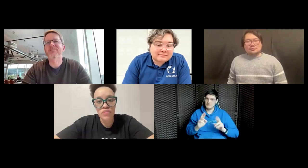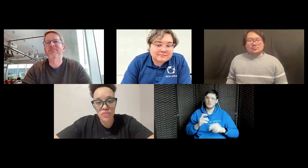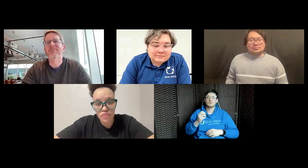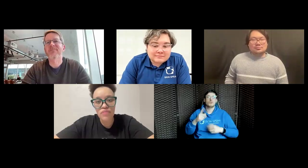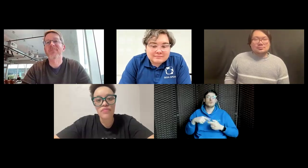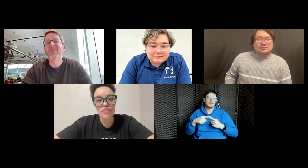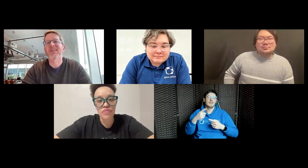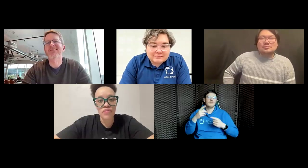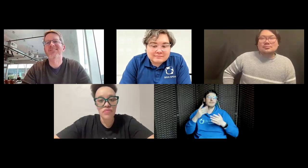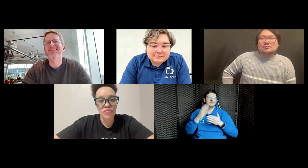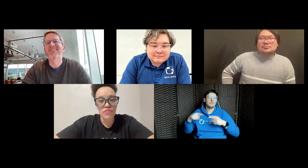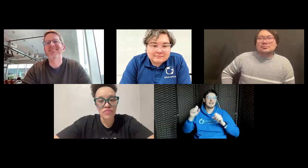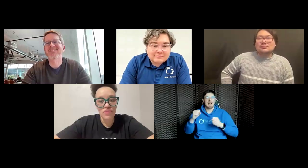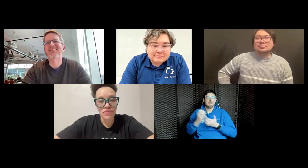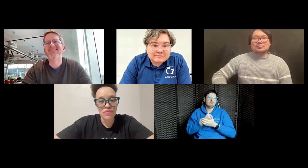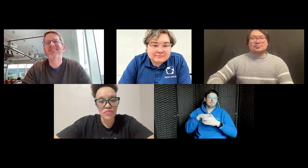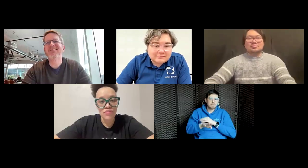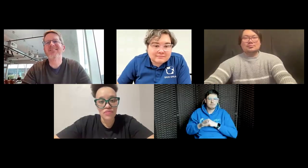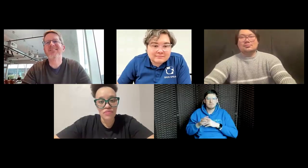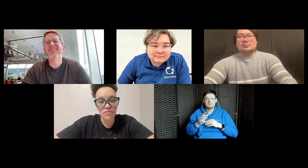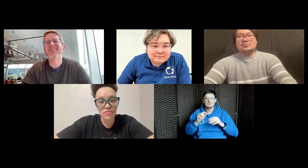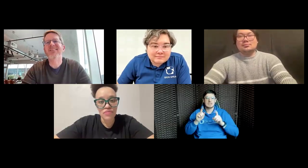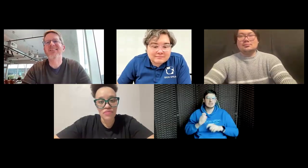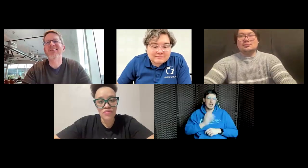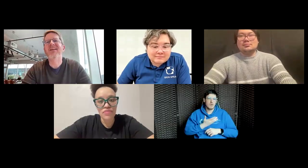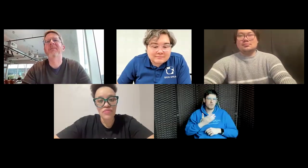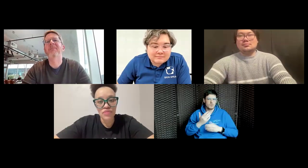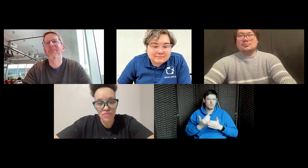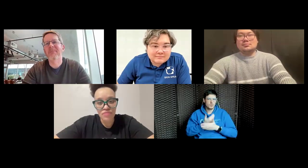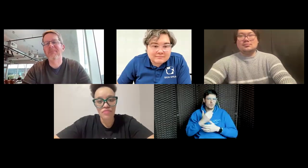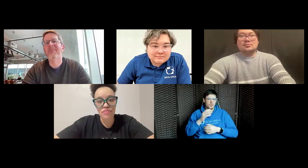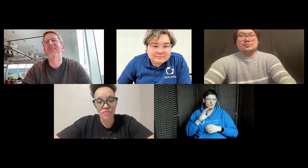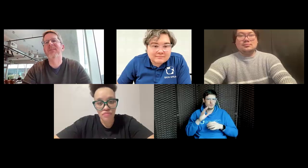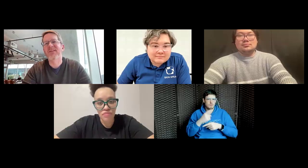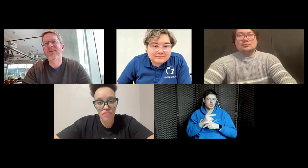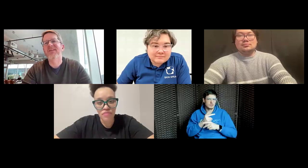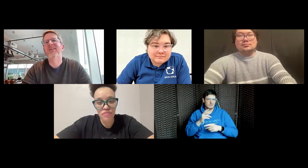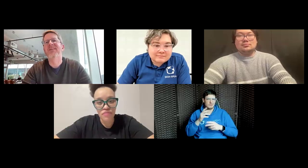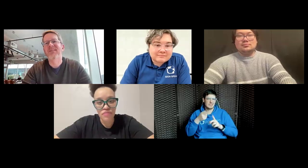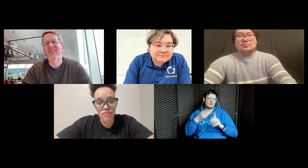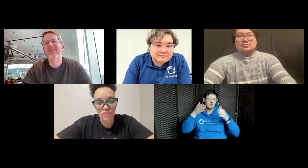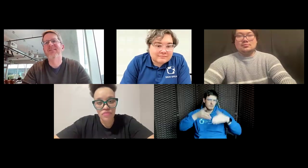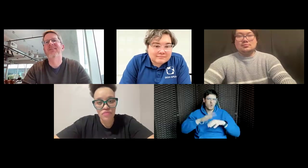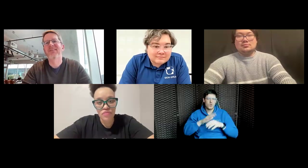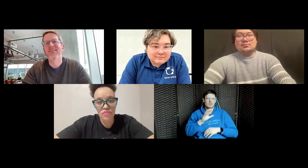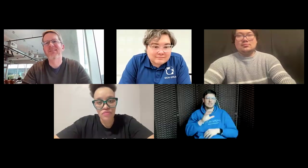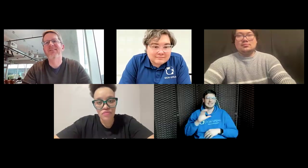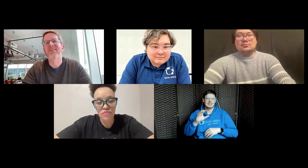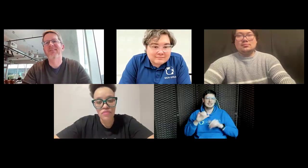soon, approximately hopefully by the end of this month, where people would be able to kind of go in and be able to help us in testing our product. And so